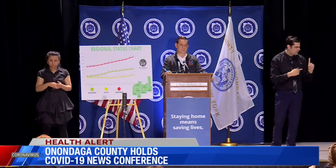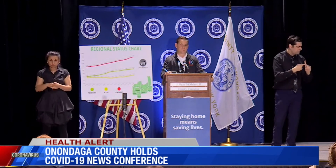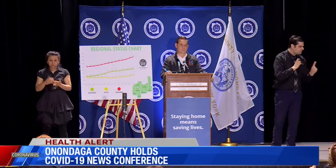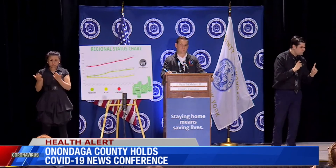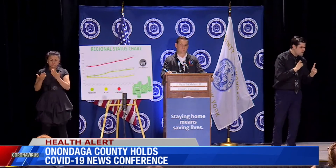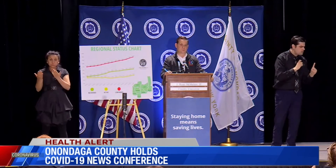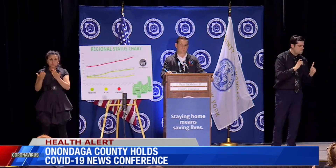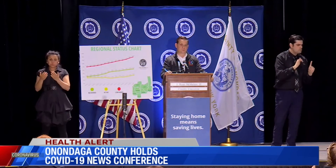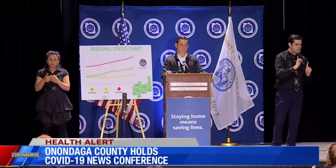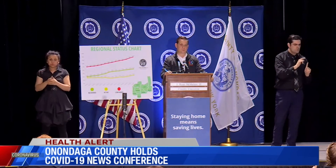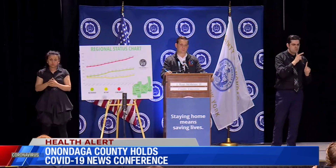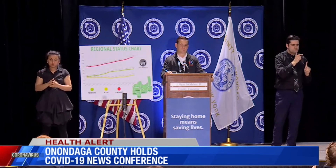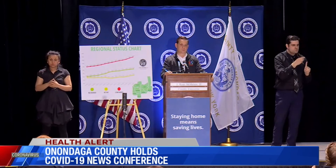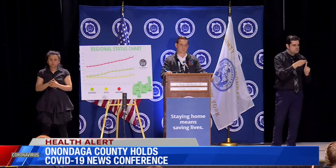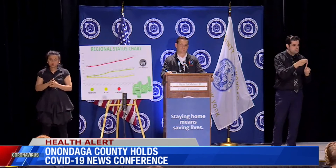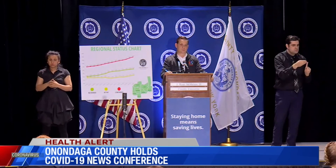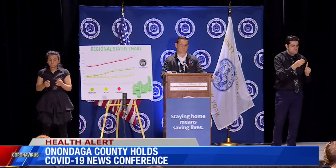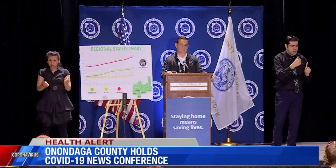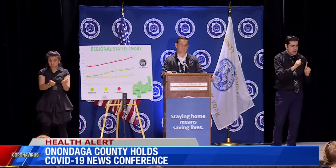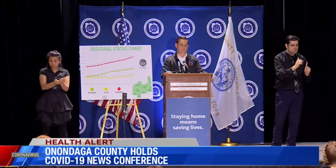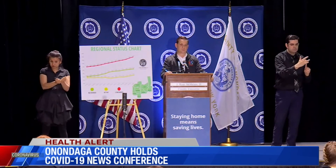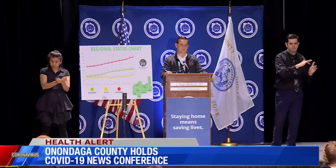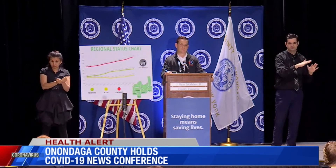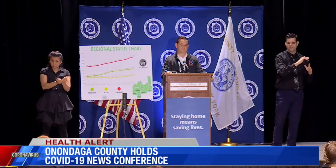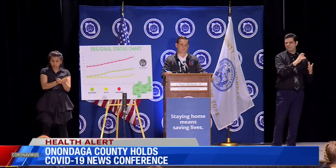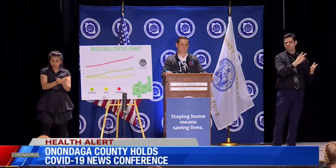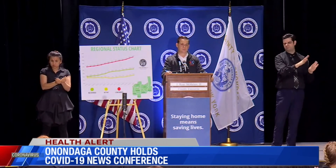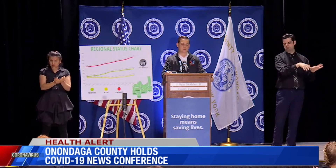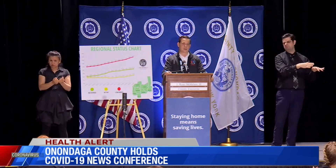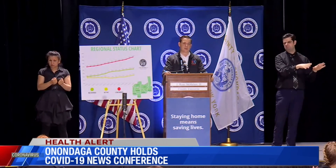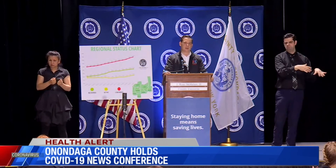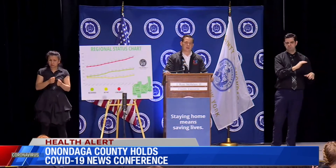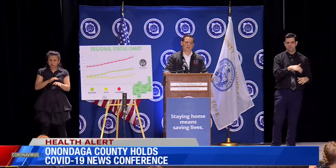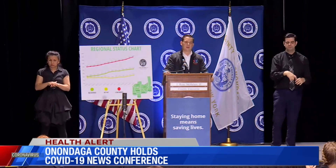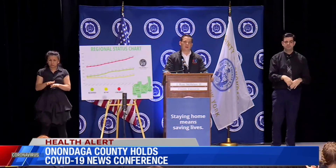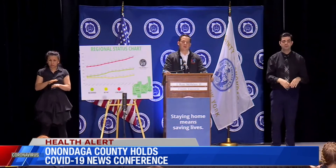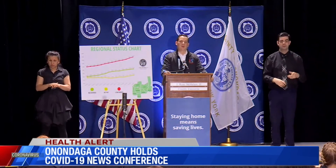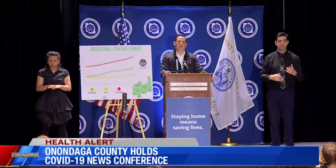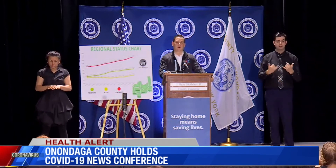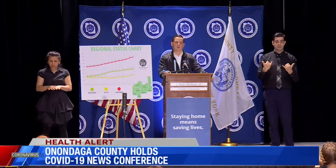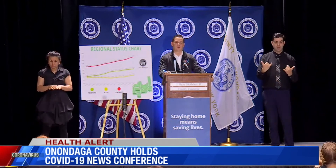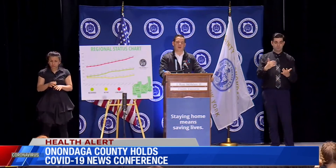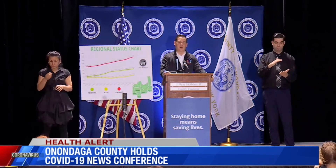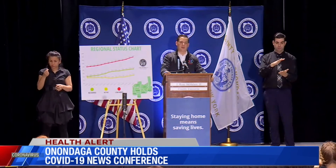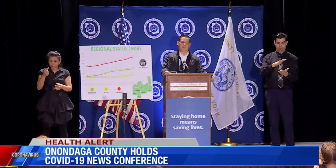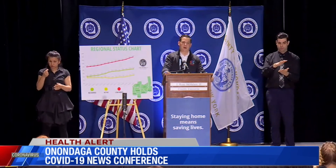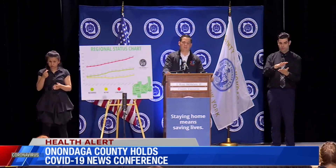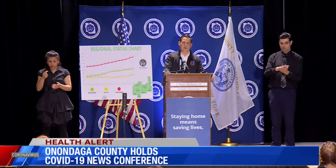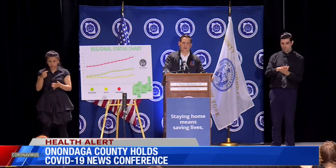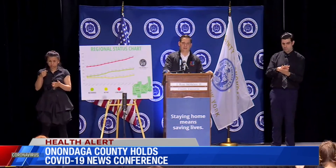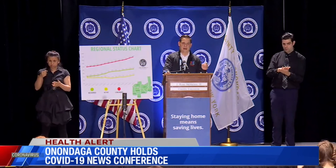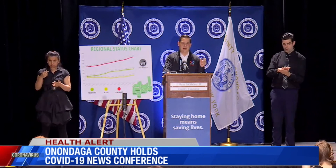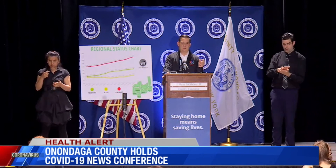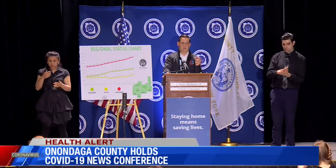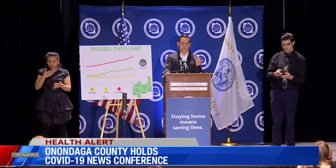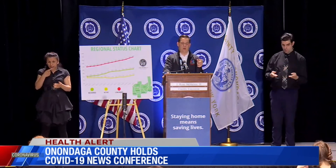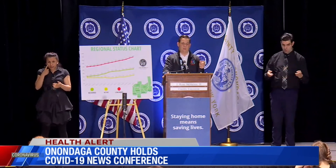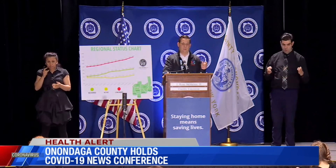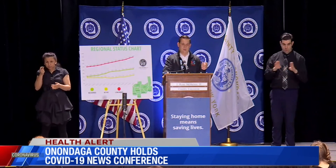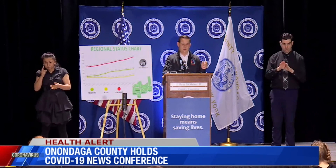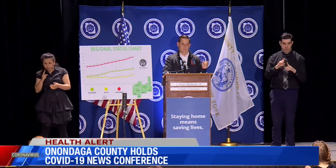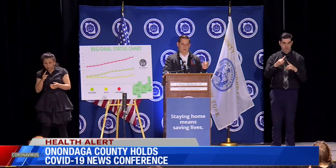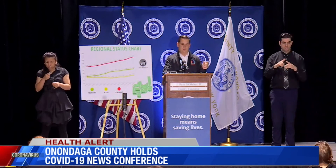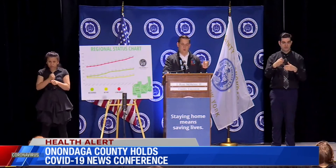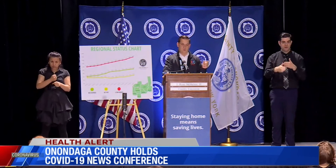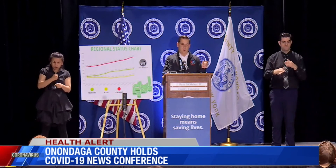that impact the economic restart, working parents, young kids? So you're talking about a period of time,